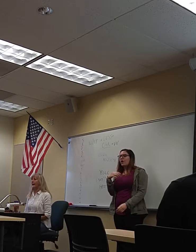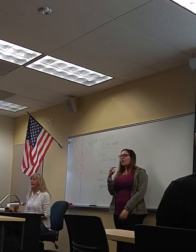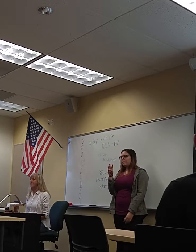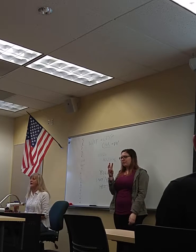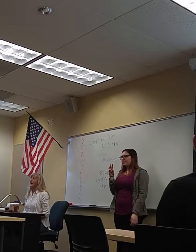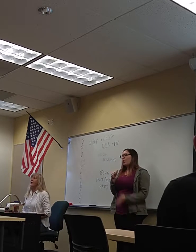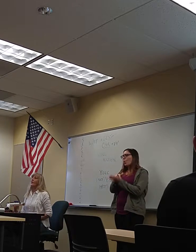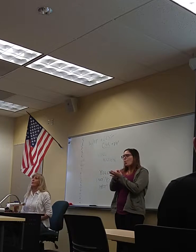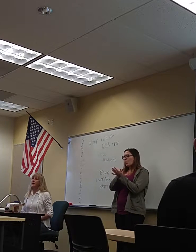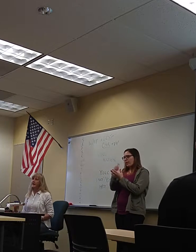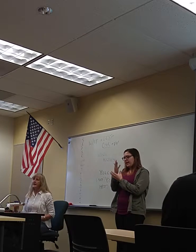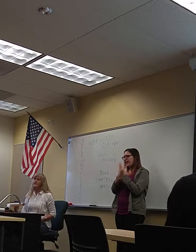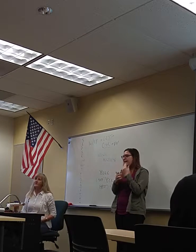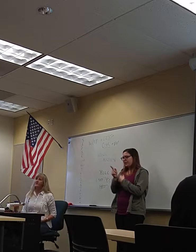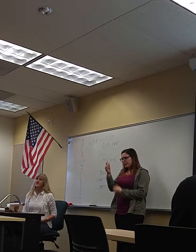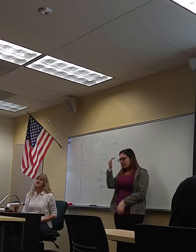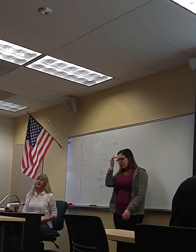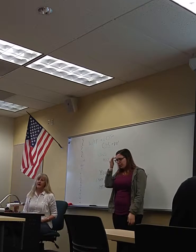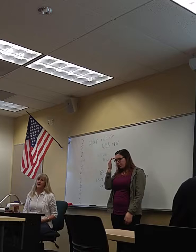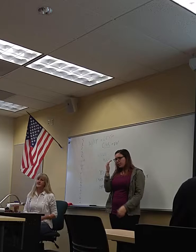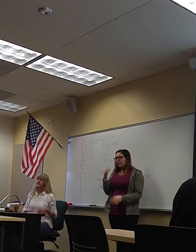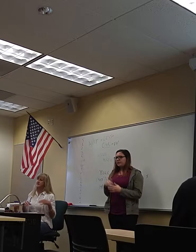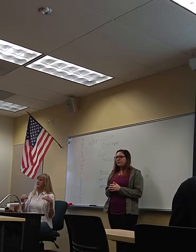that. The weekend is used as